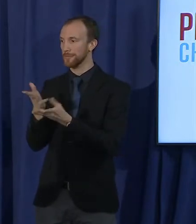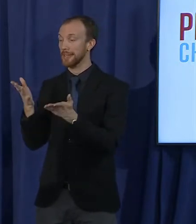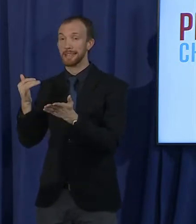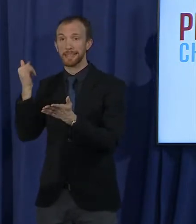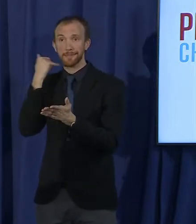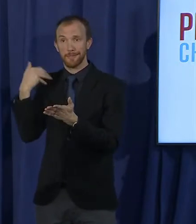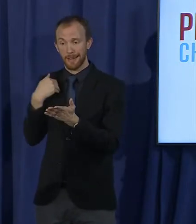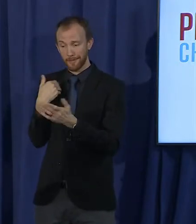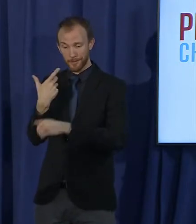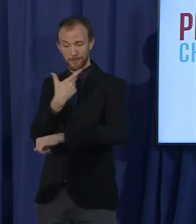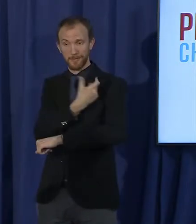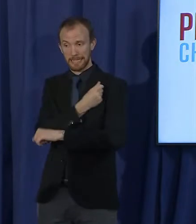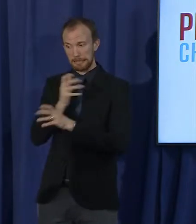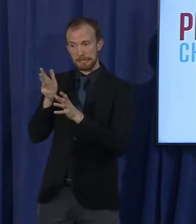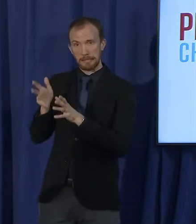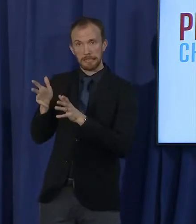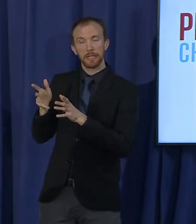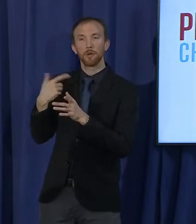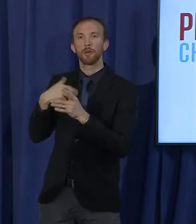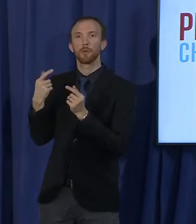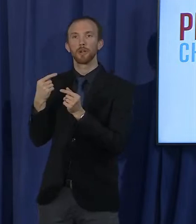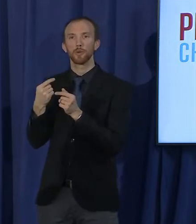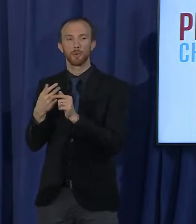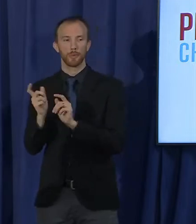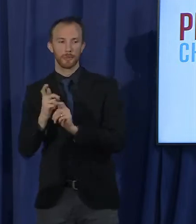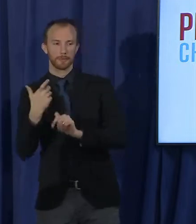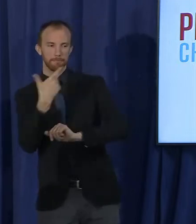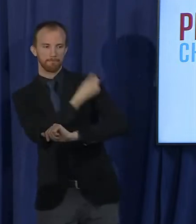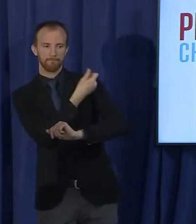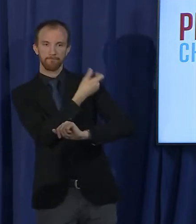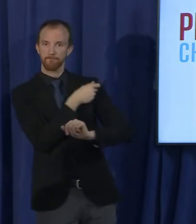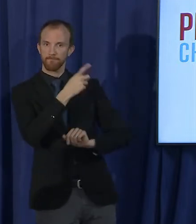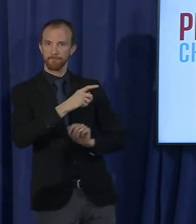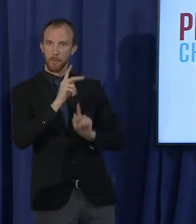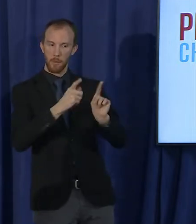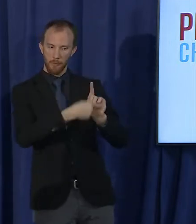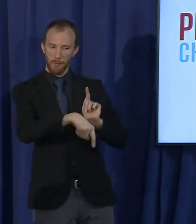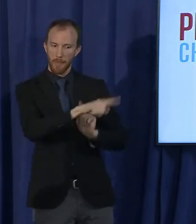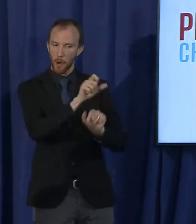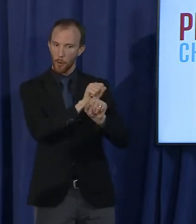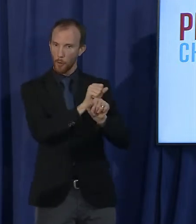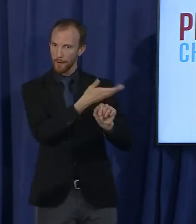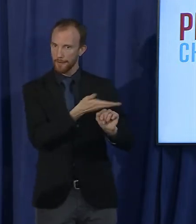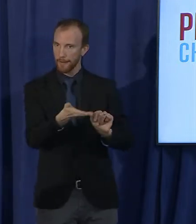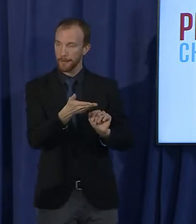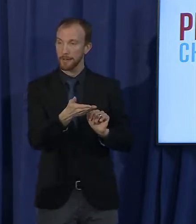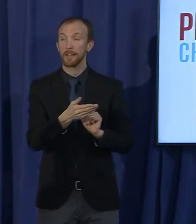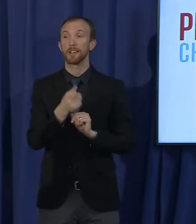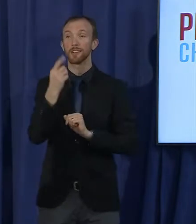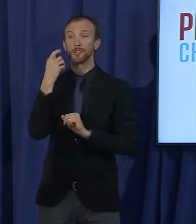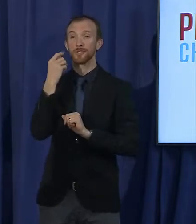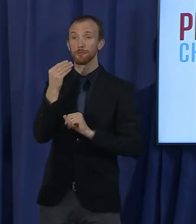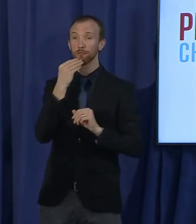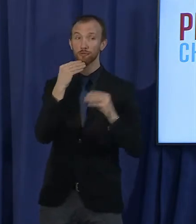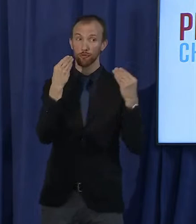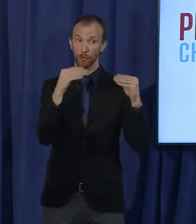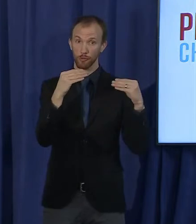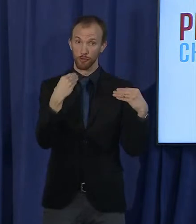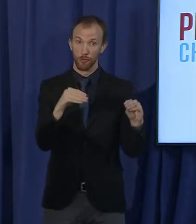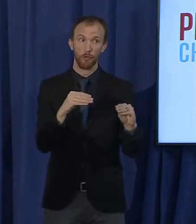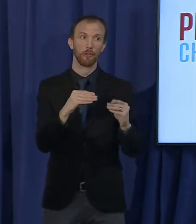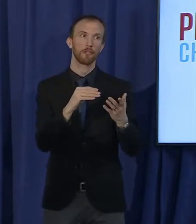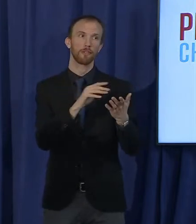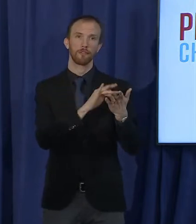pods. And pharmacies, particularly pharmacies based in grocery stores, given that grocery stores are on the priority 1B list, we would want them to